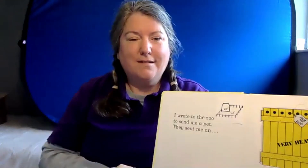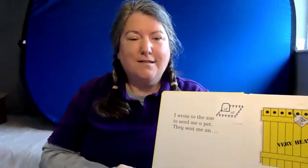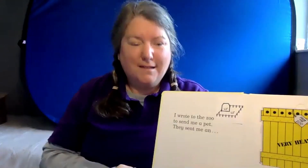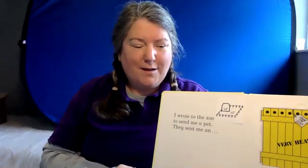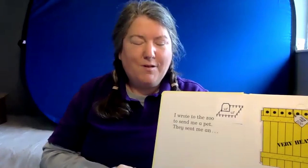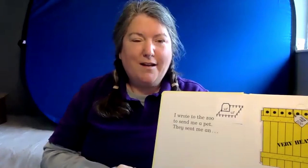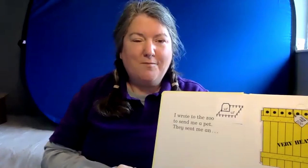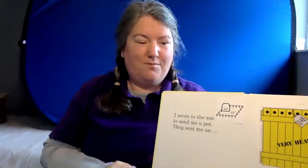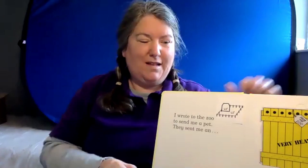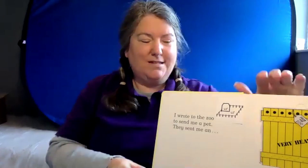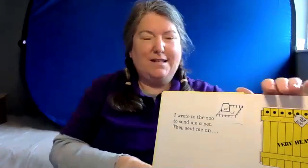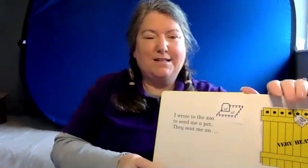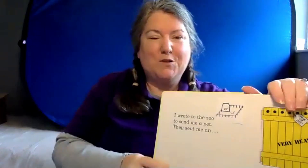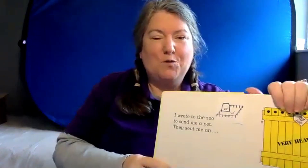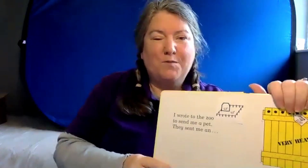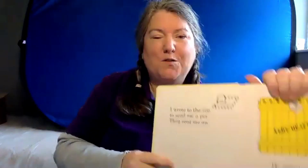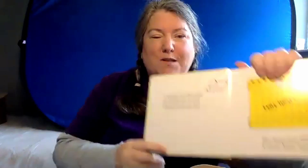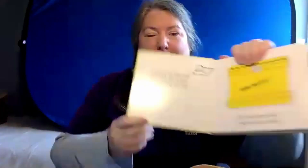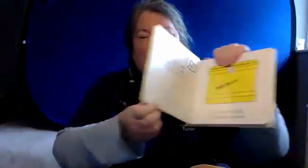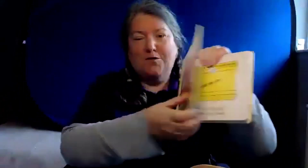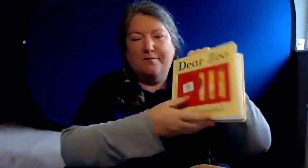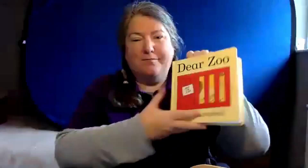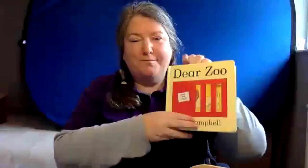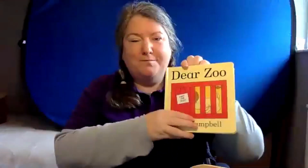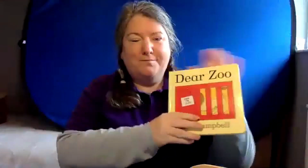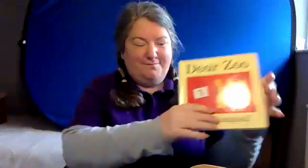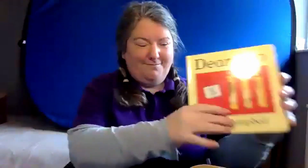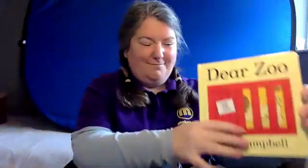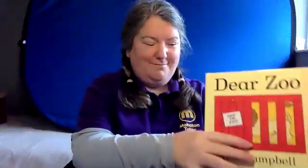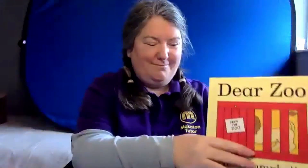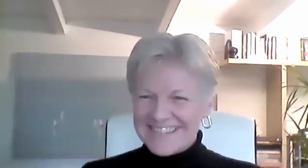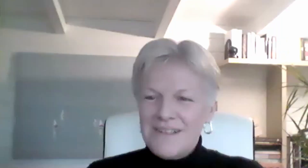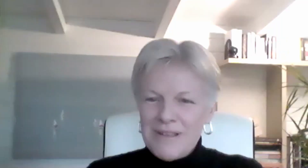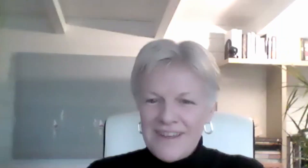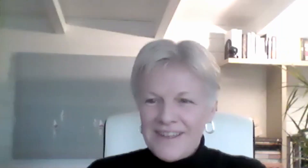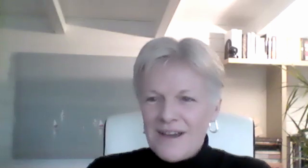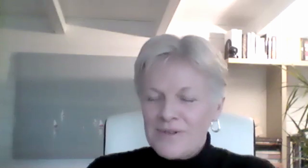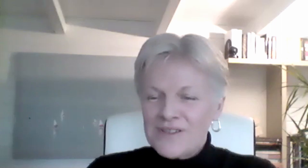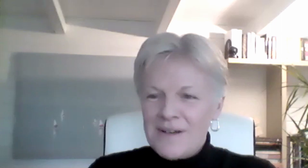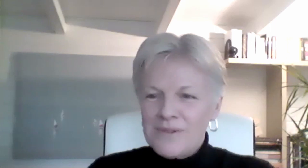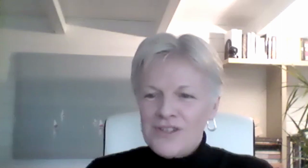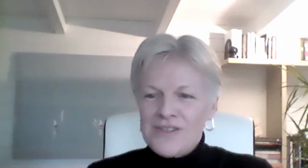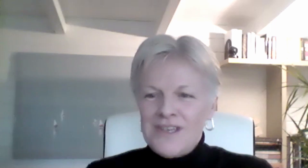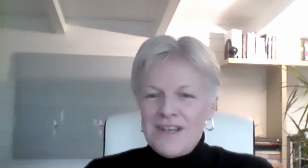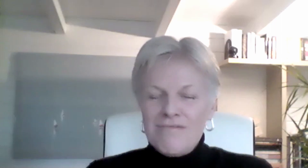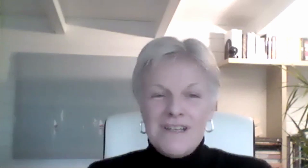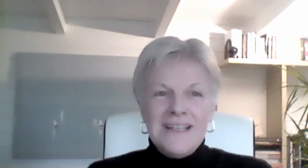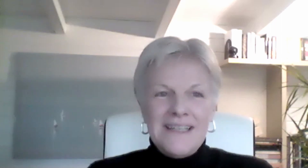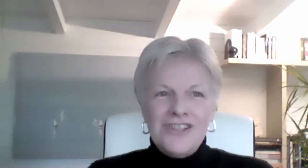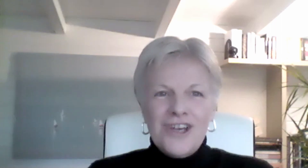And there we go. That's Dear Zoo using Makaton. Very good, Libby. Thank you. That just really